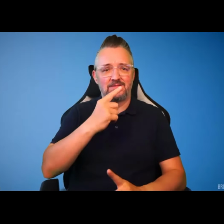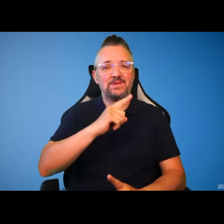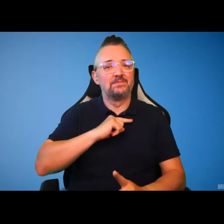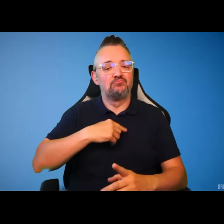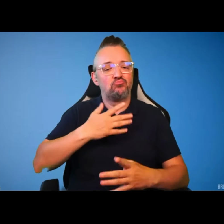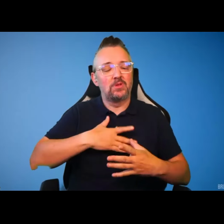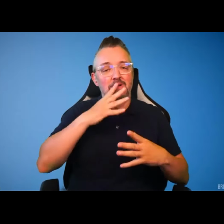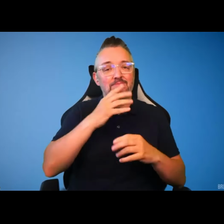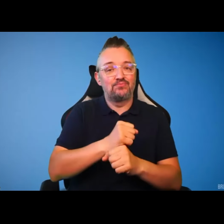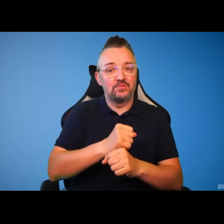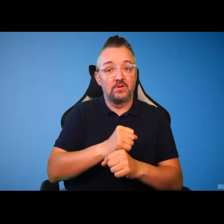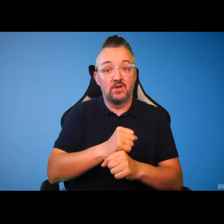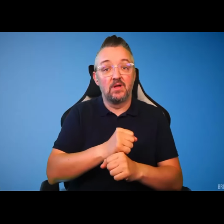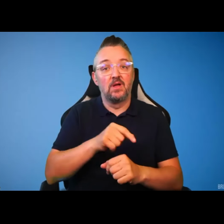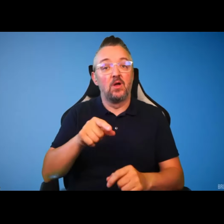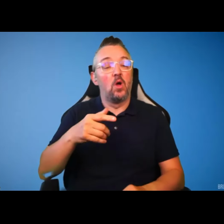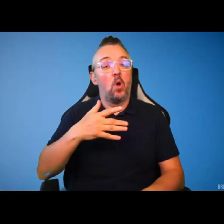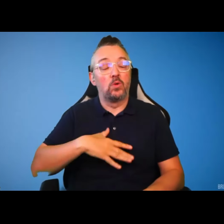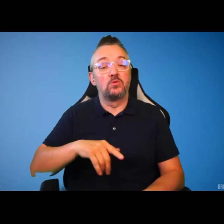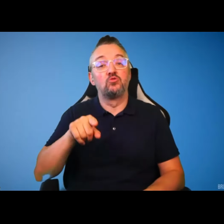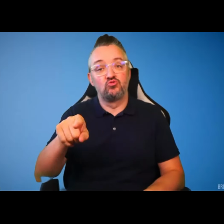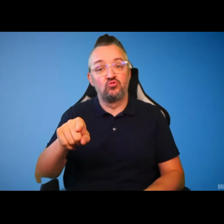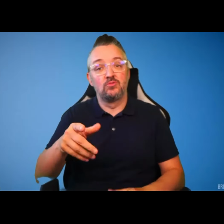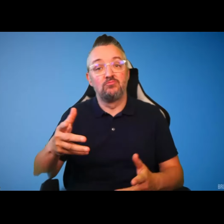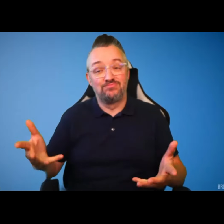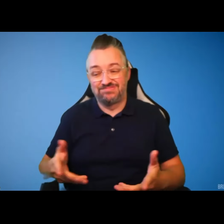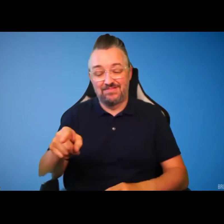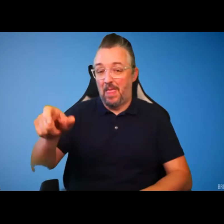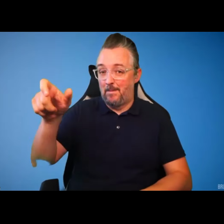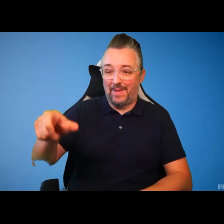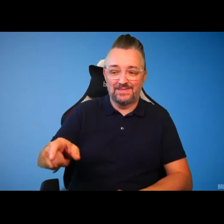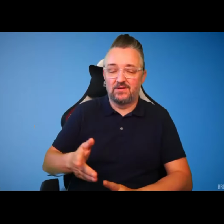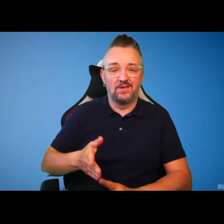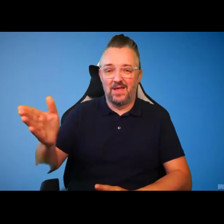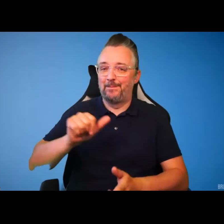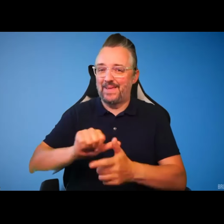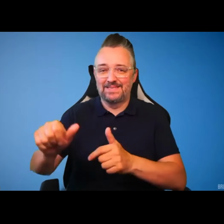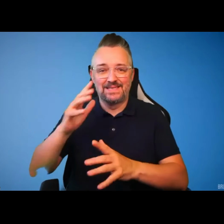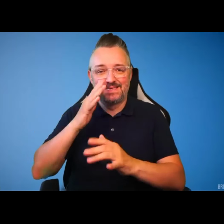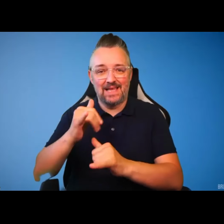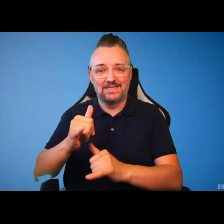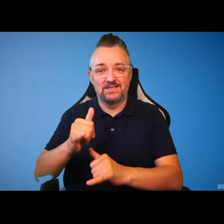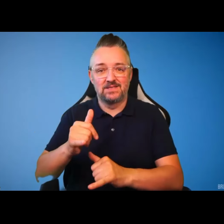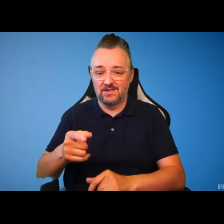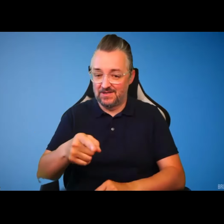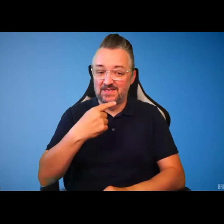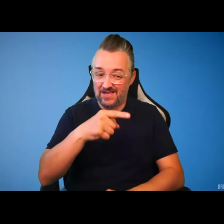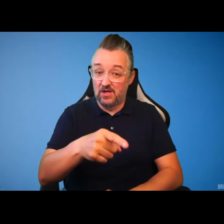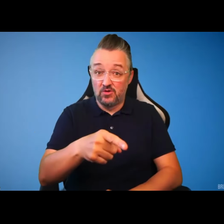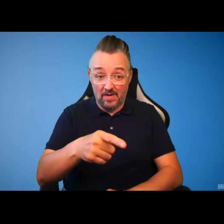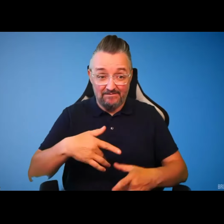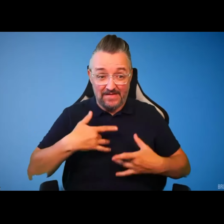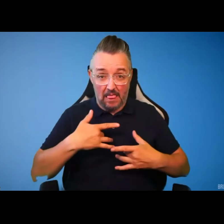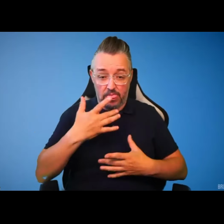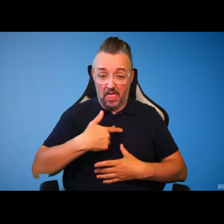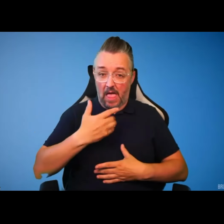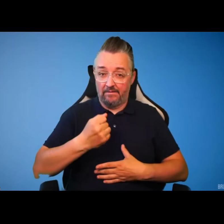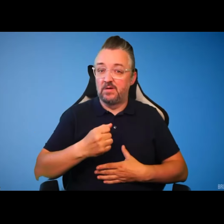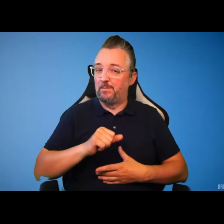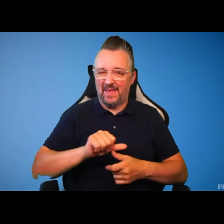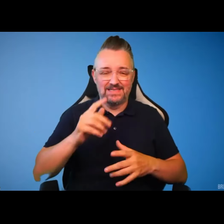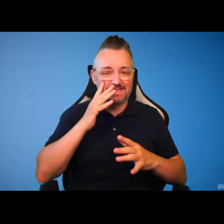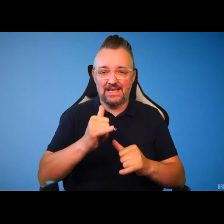In those situations, we'd really like you to encourage that person to go to be tested if they say they have symptoms. That's the best way to help them.